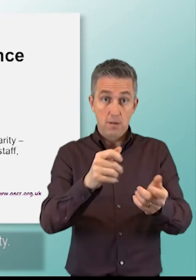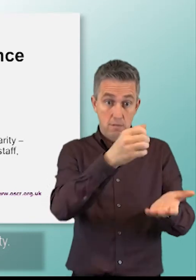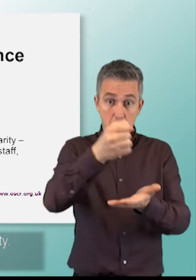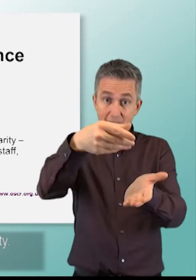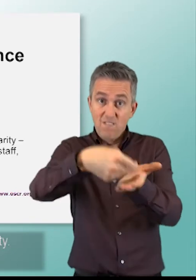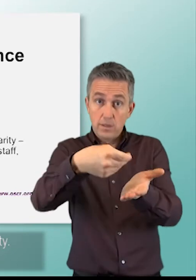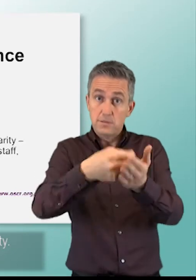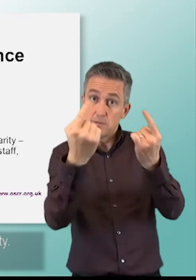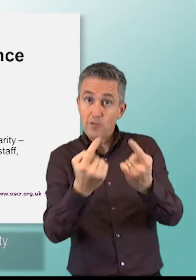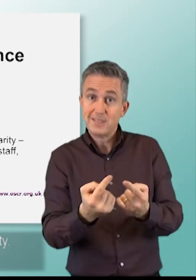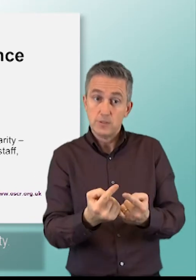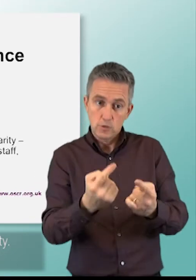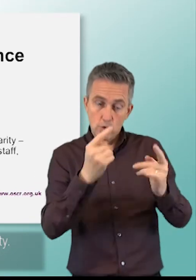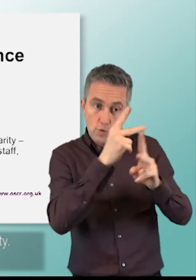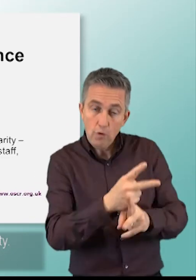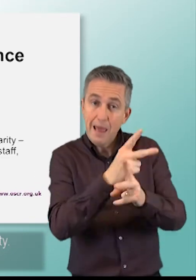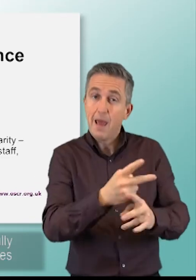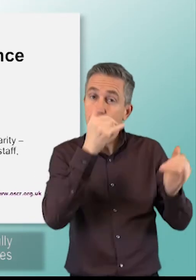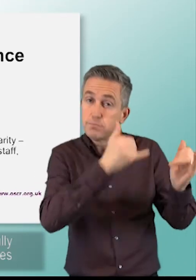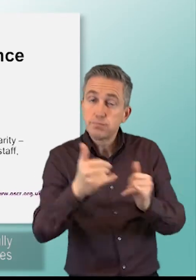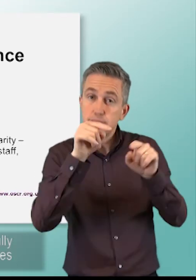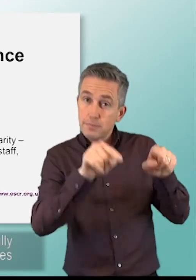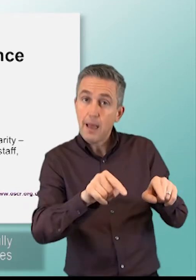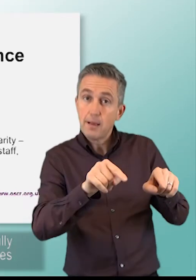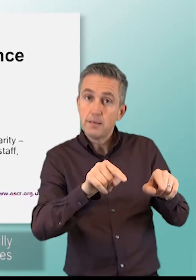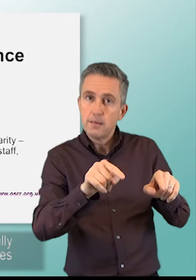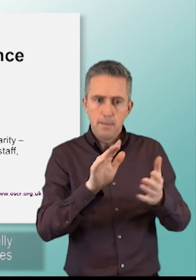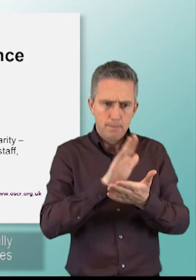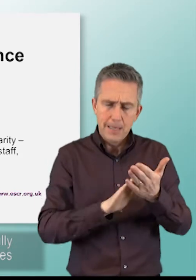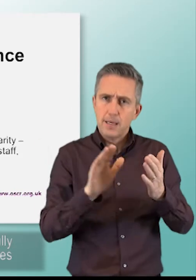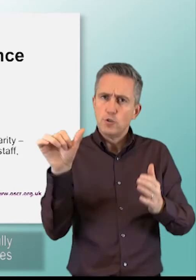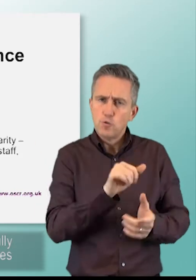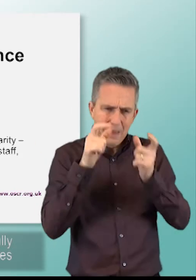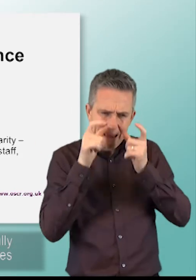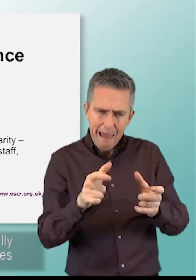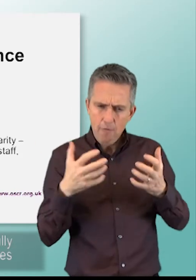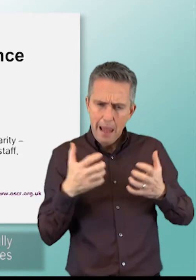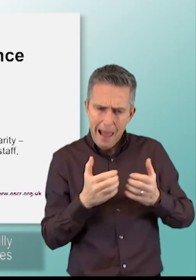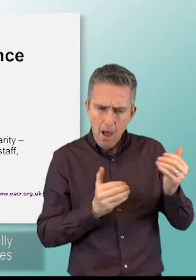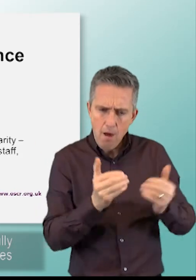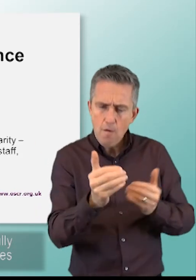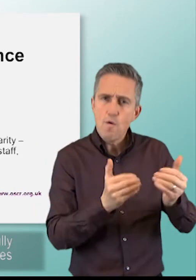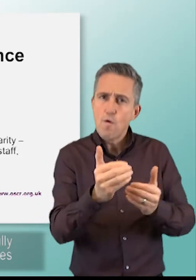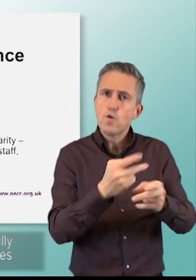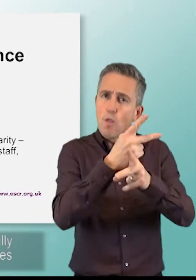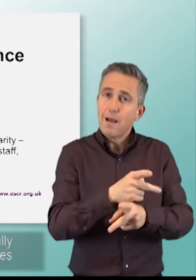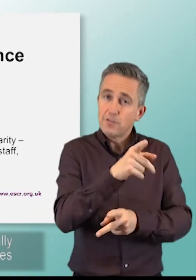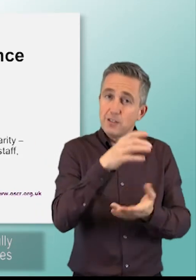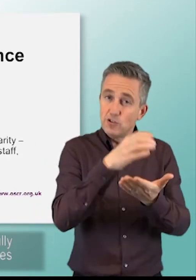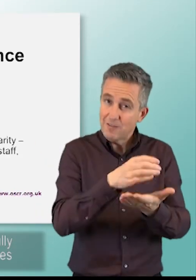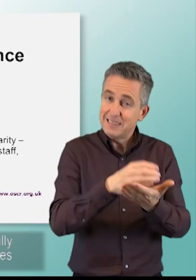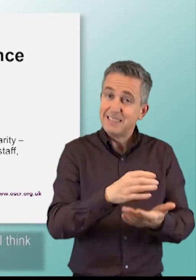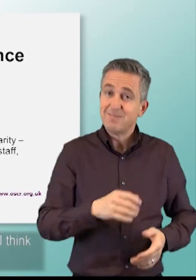charity and not their own property. Okay? Now, ultimately, that should engender really carefully considered behaviour on the part